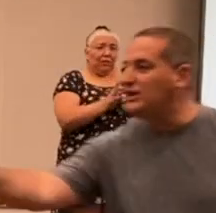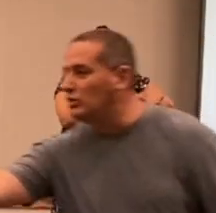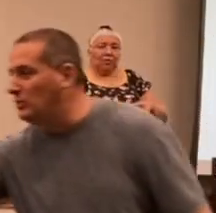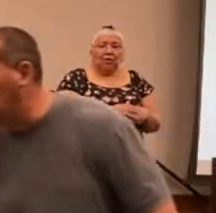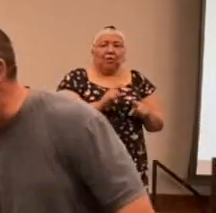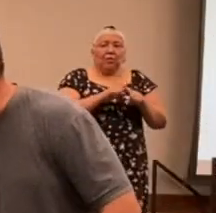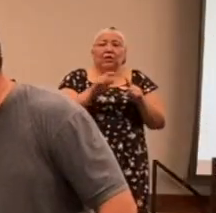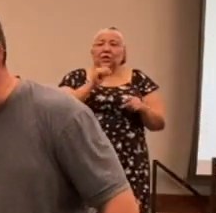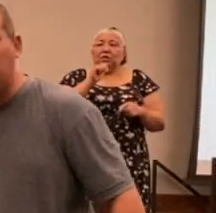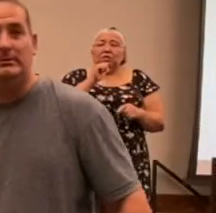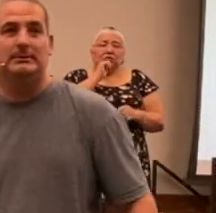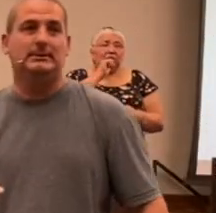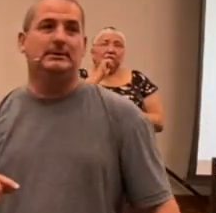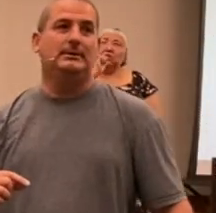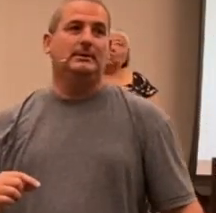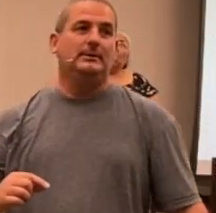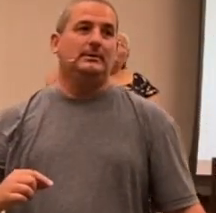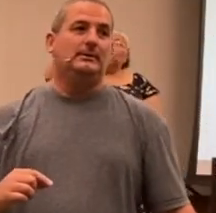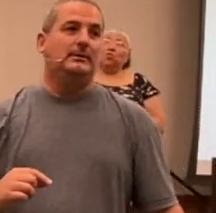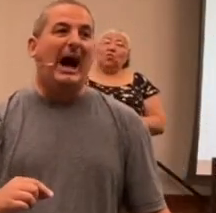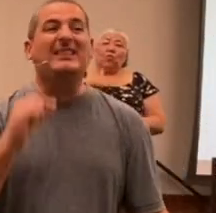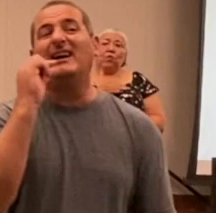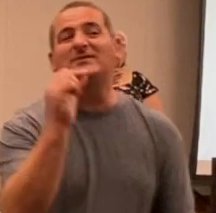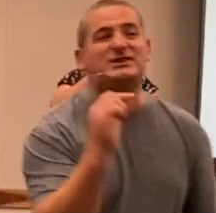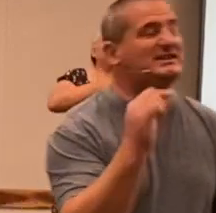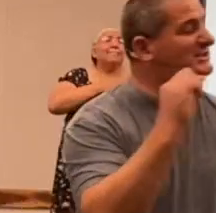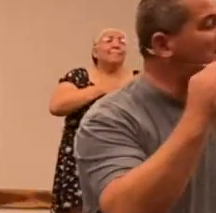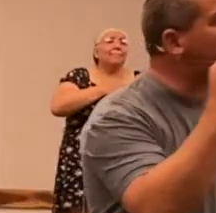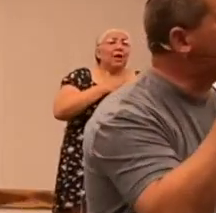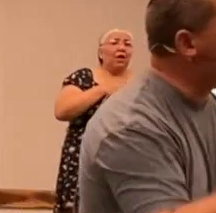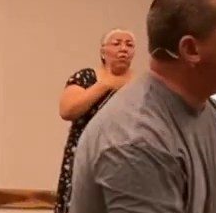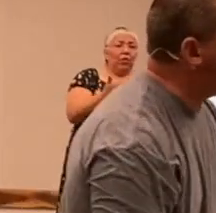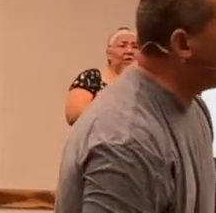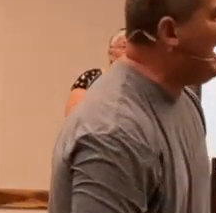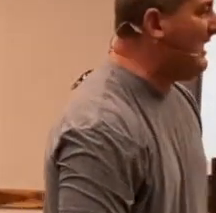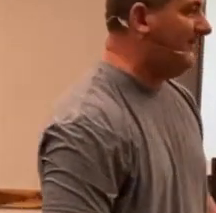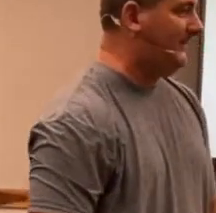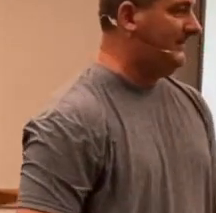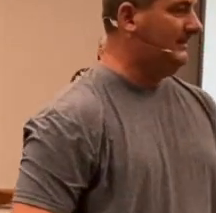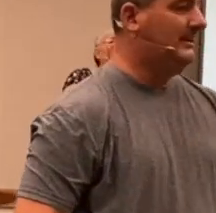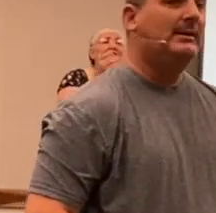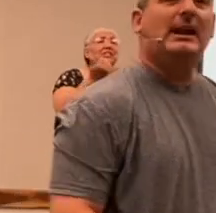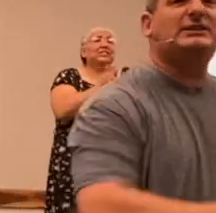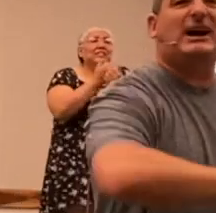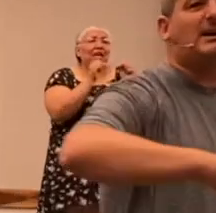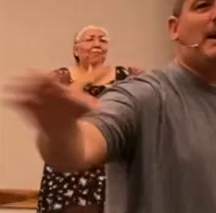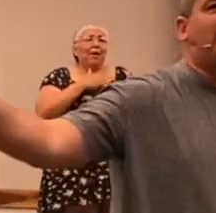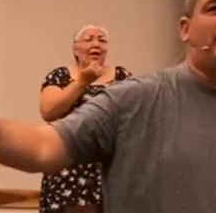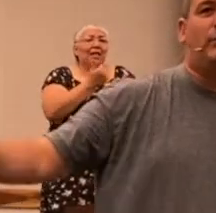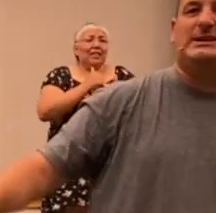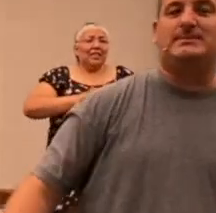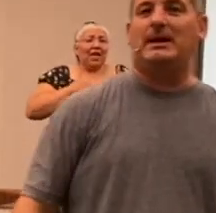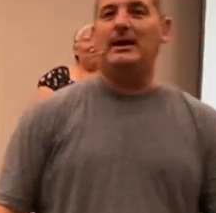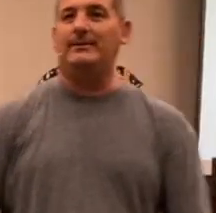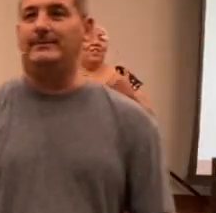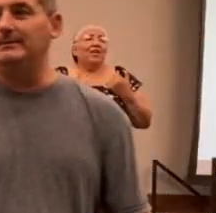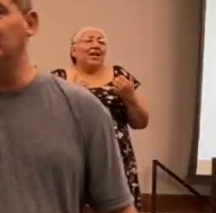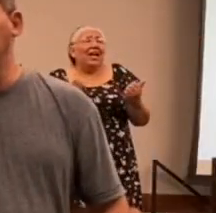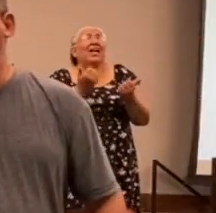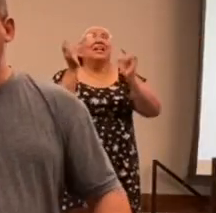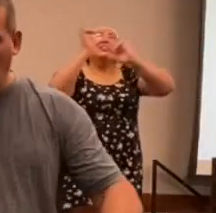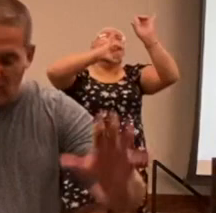But not your will, my will. I love Jesus. Jesus saved my life. And I'll talk about him for the rest of my